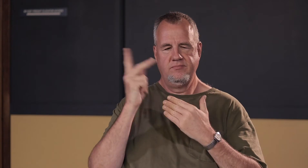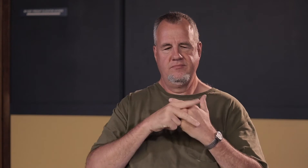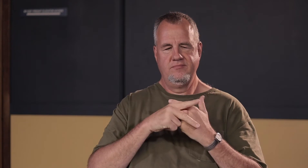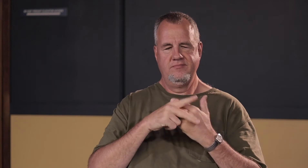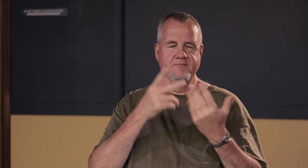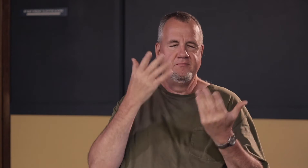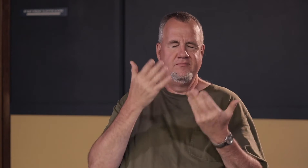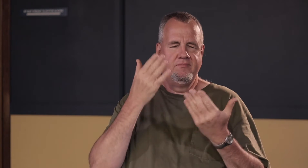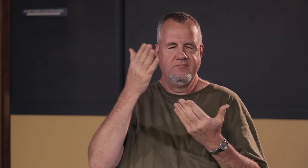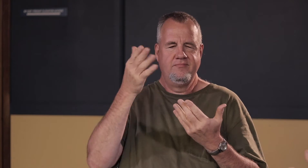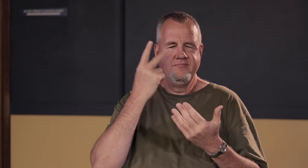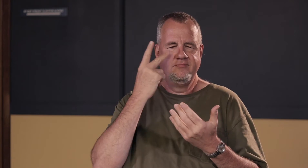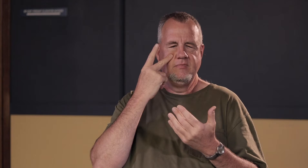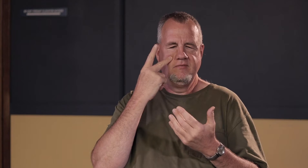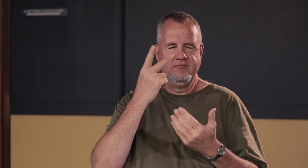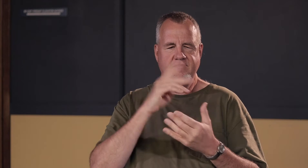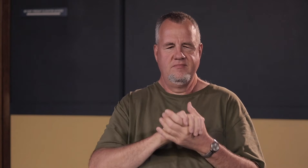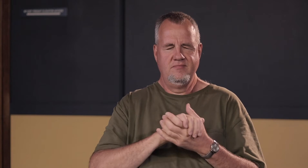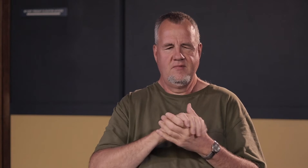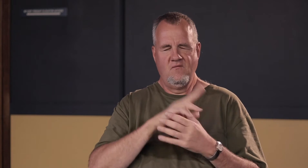I wouldn't mind managing a program at